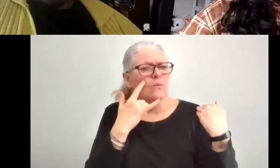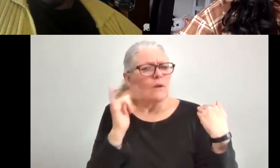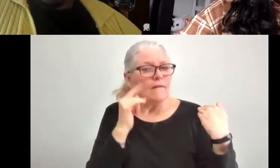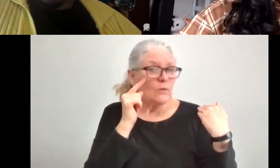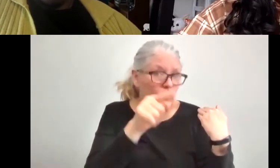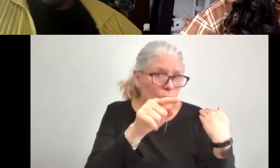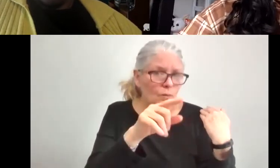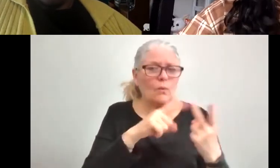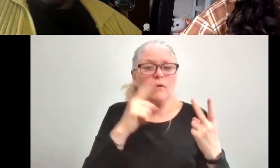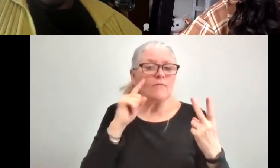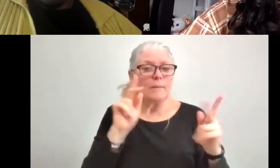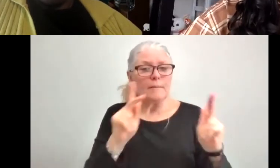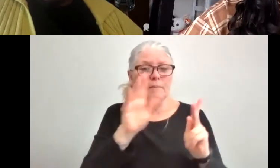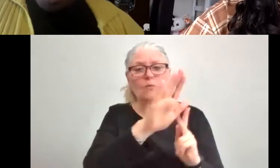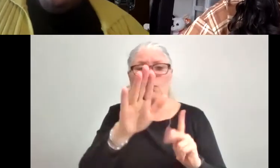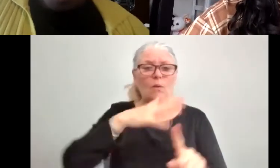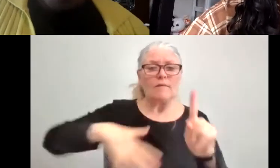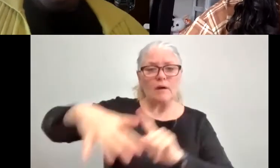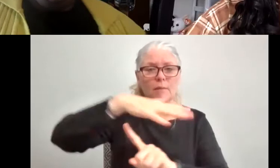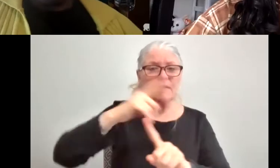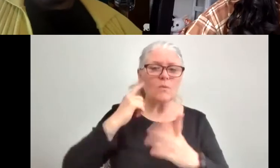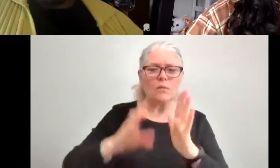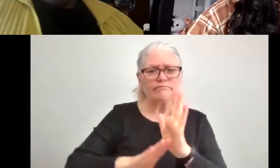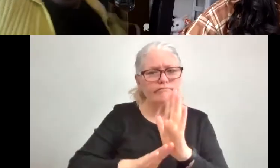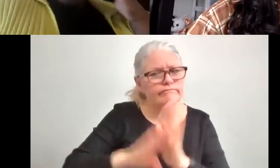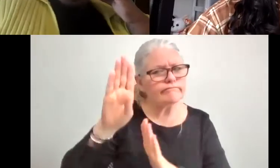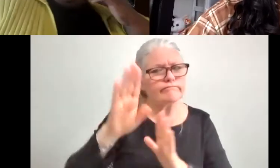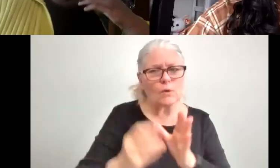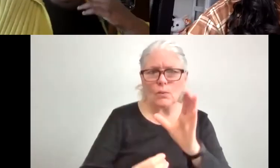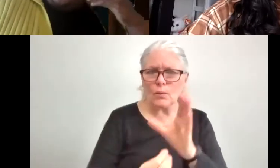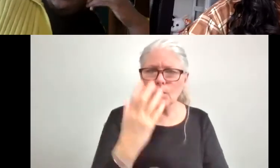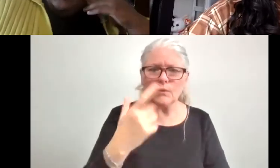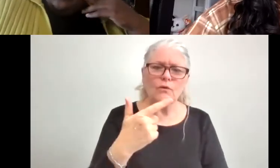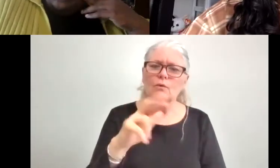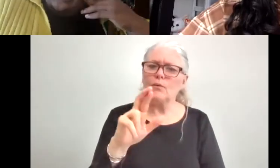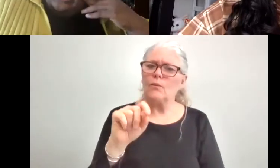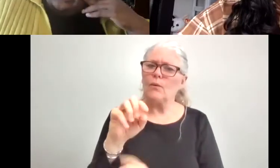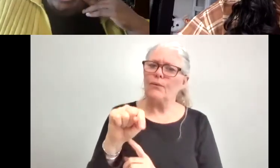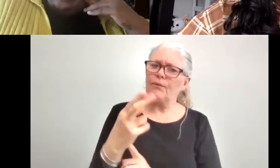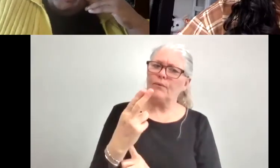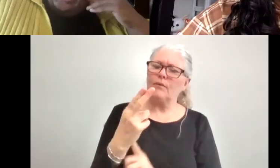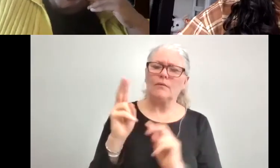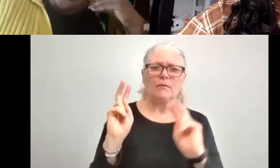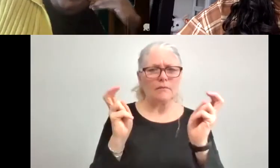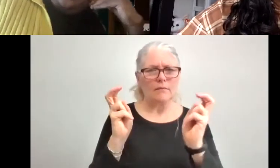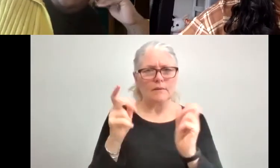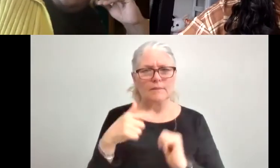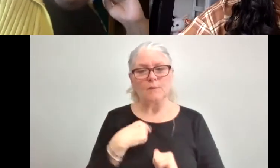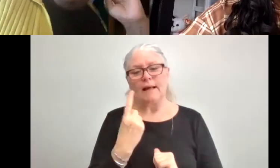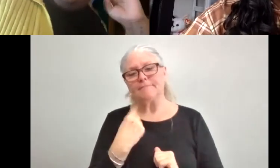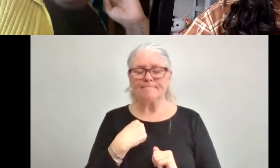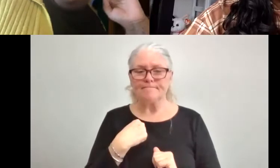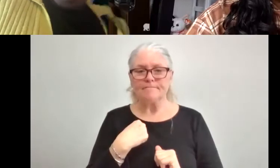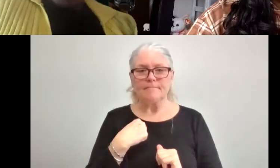for the path of growth? Yeah, so one of the things that I really dislike about social media and social media activism